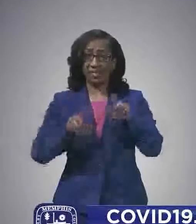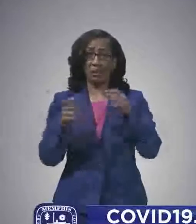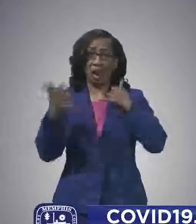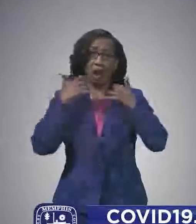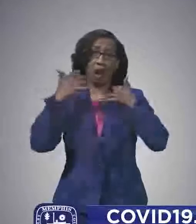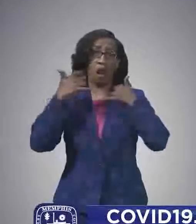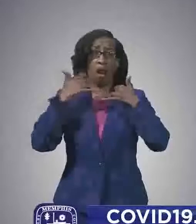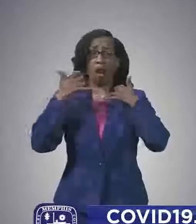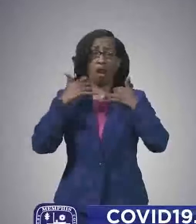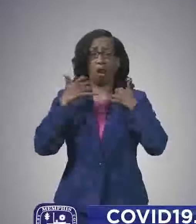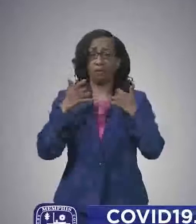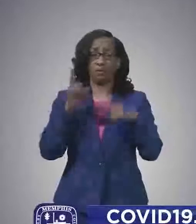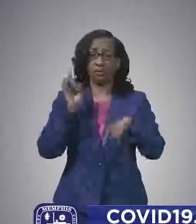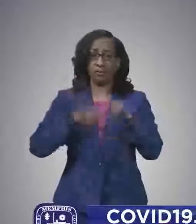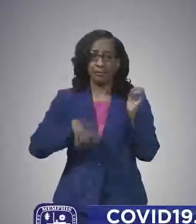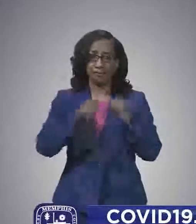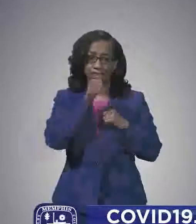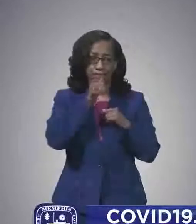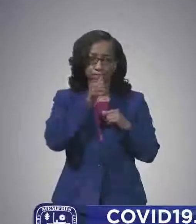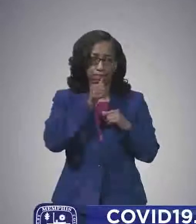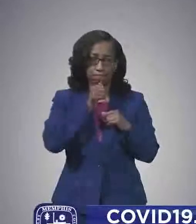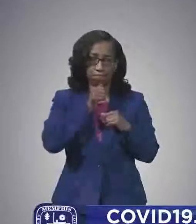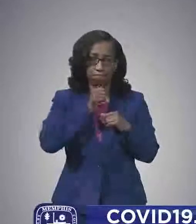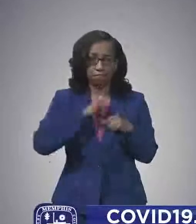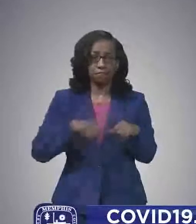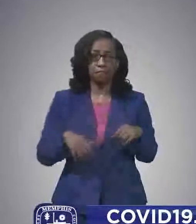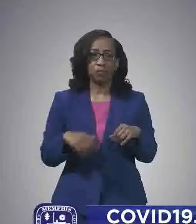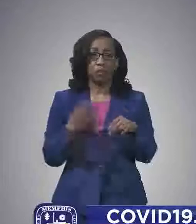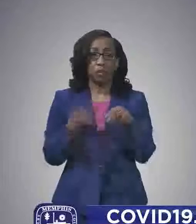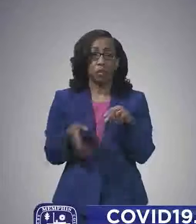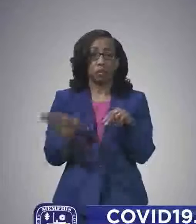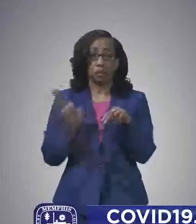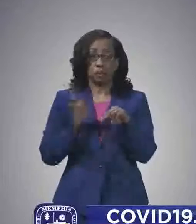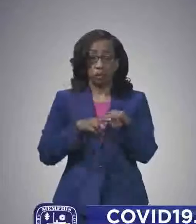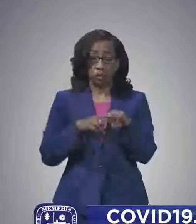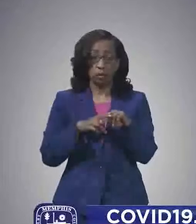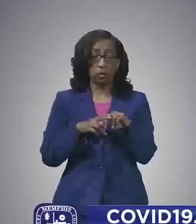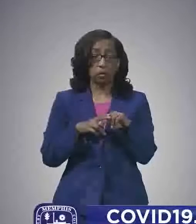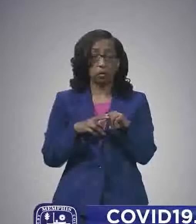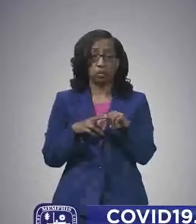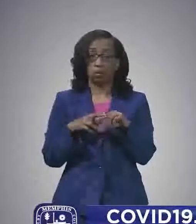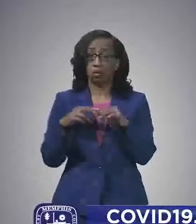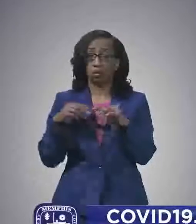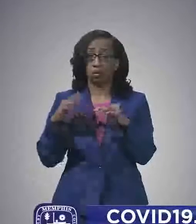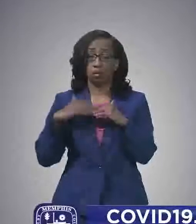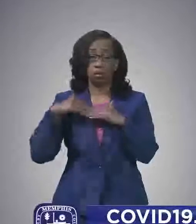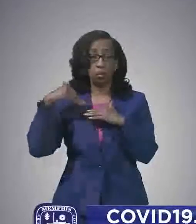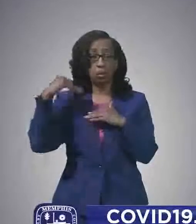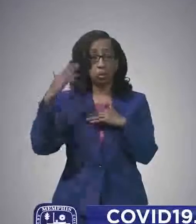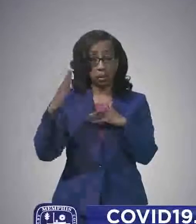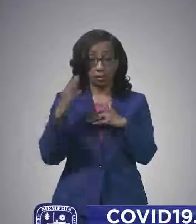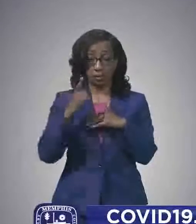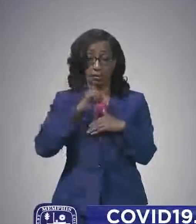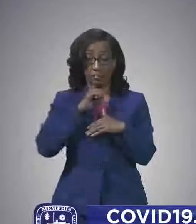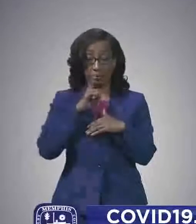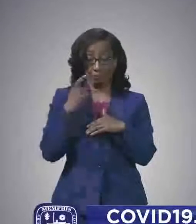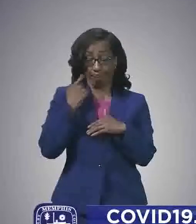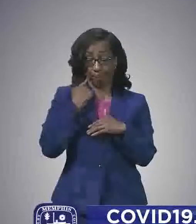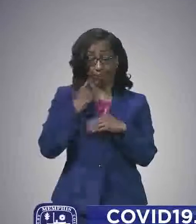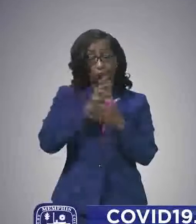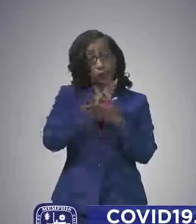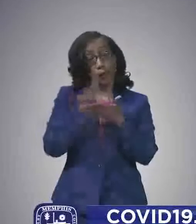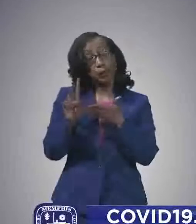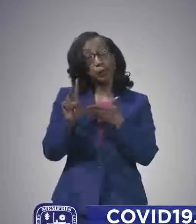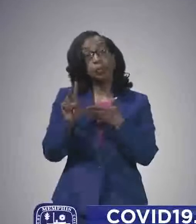not a sustainable method. So the call volume has increased exponentially, especially the last 2 weeks. And we're